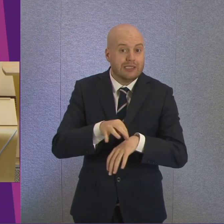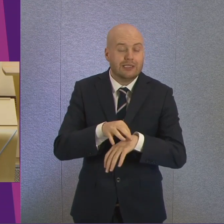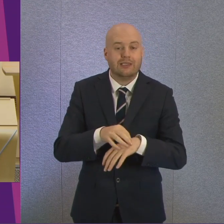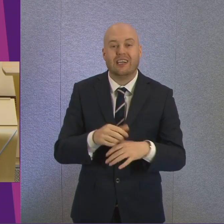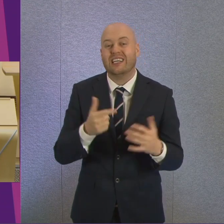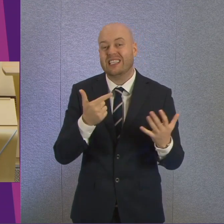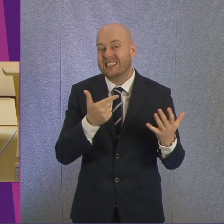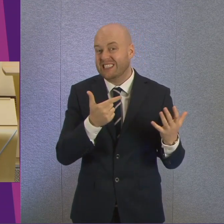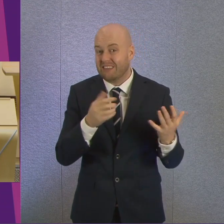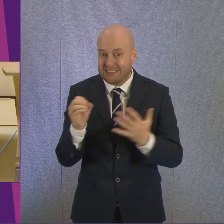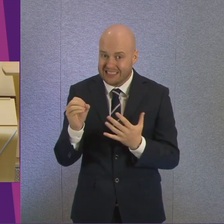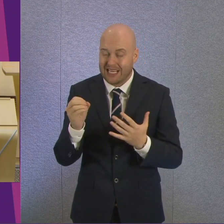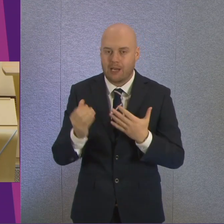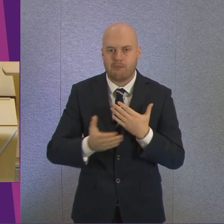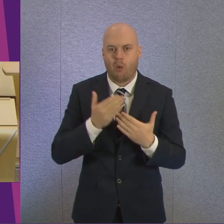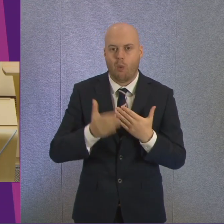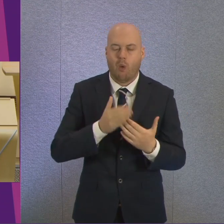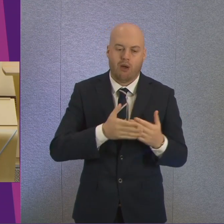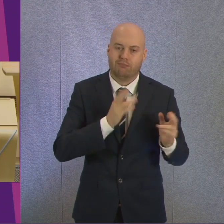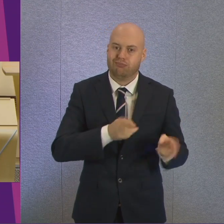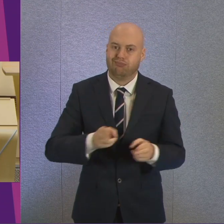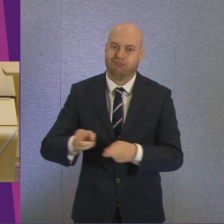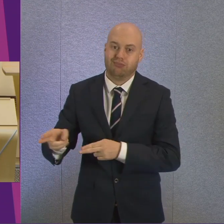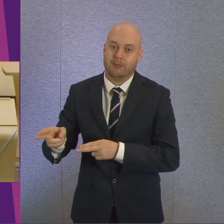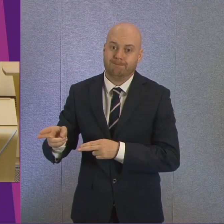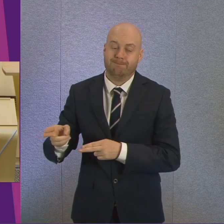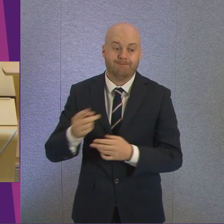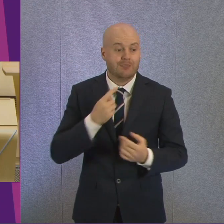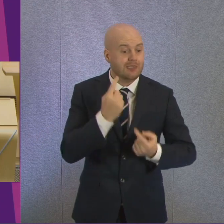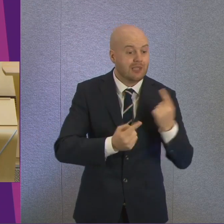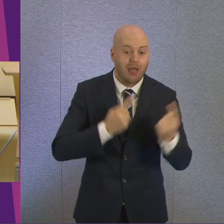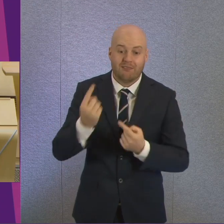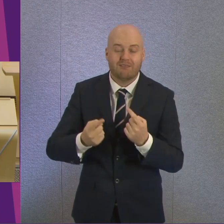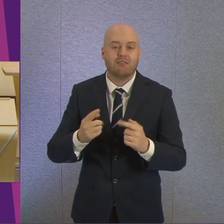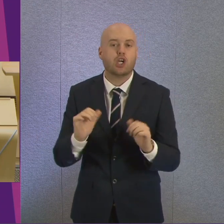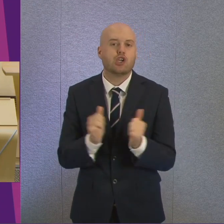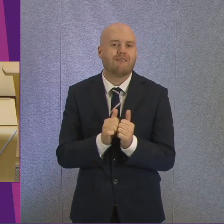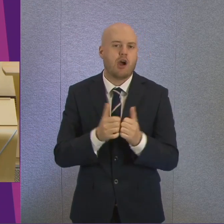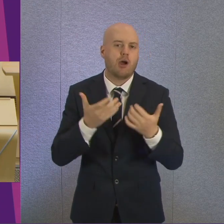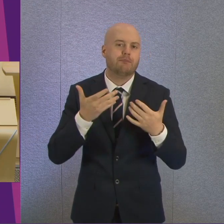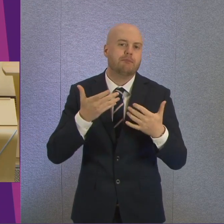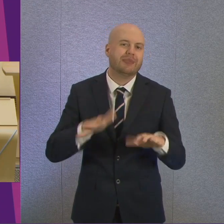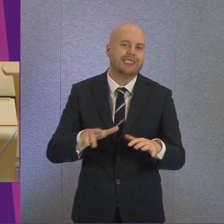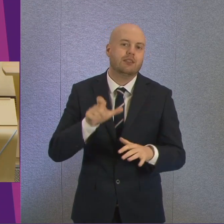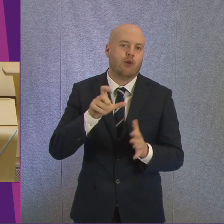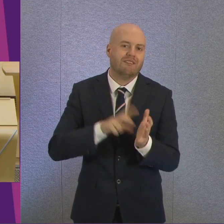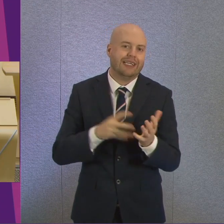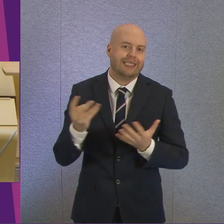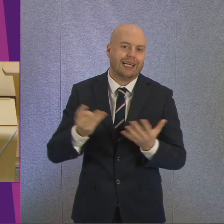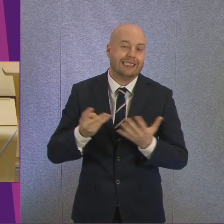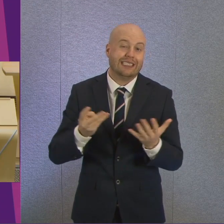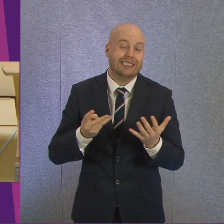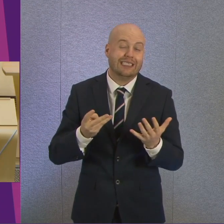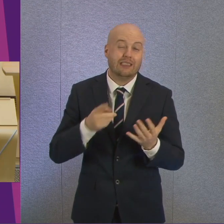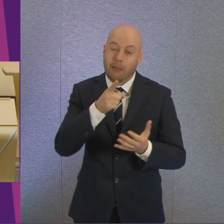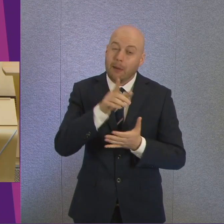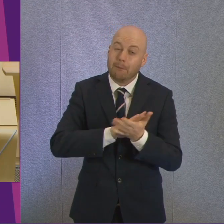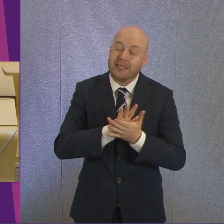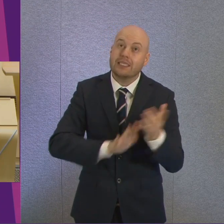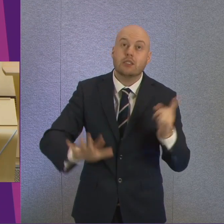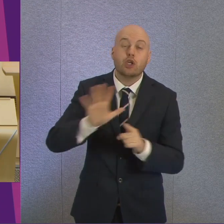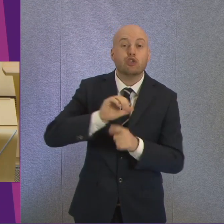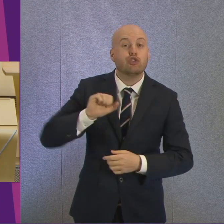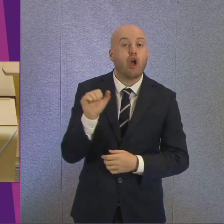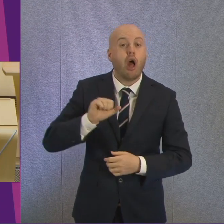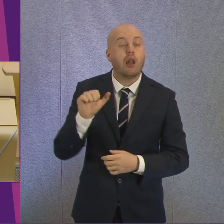been registered of patients who've been confirmed as having COVID-19, taking the total number of deaths in